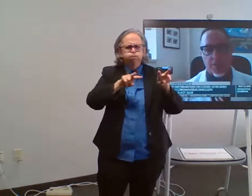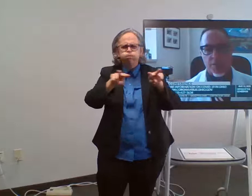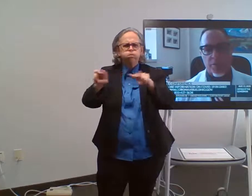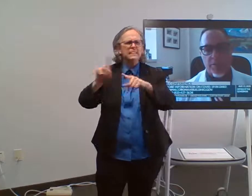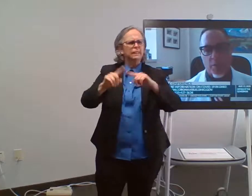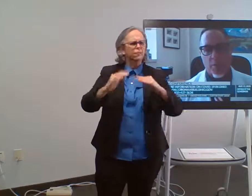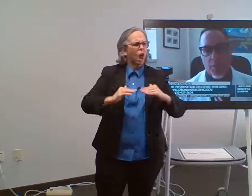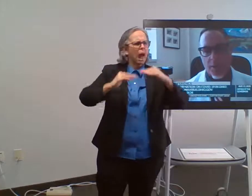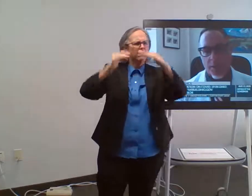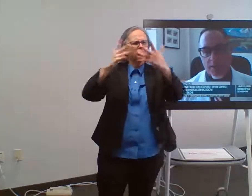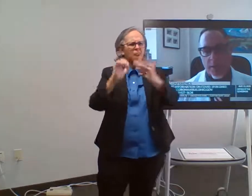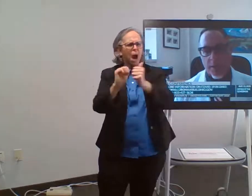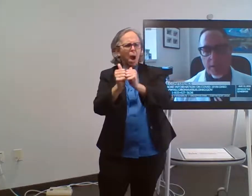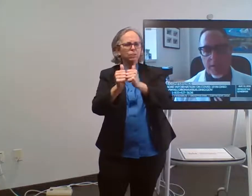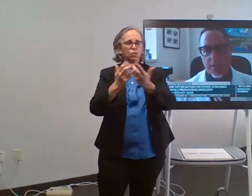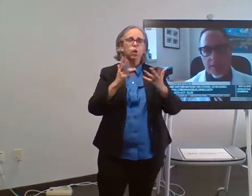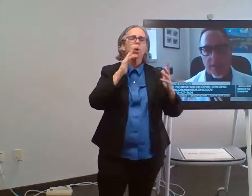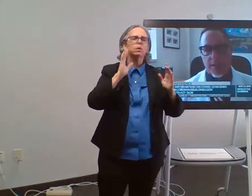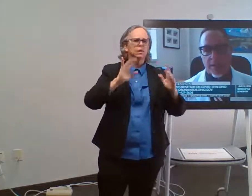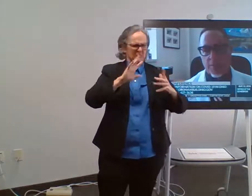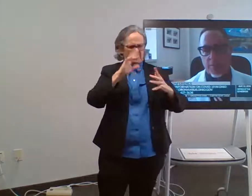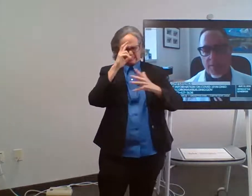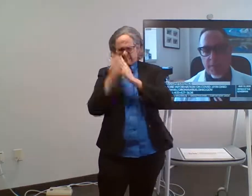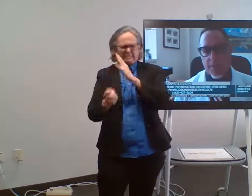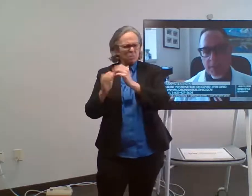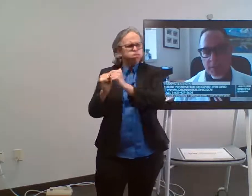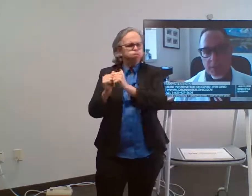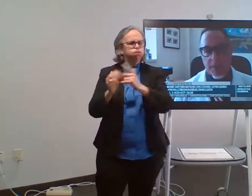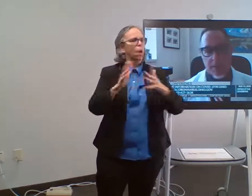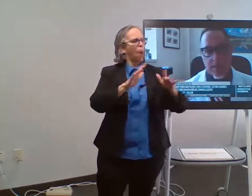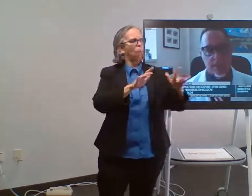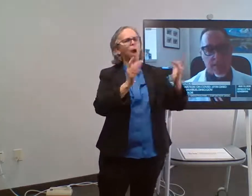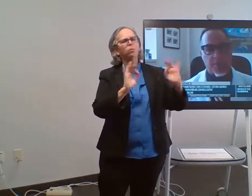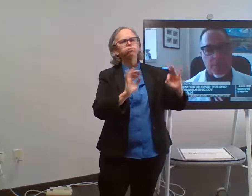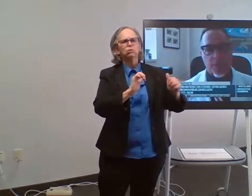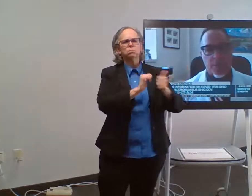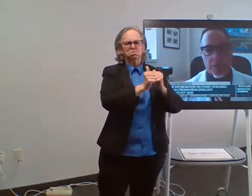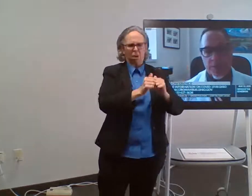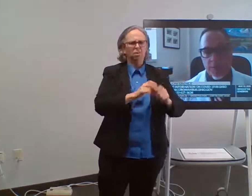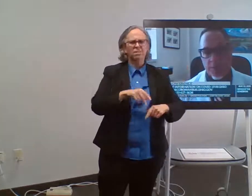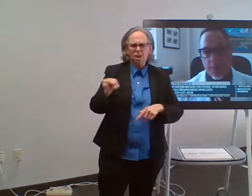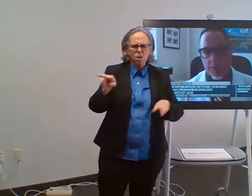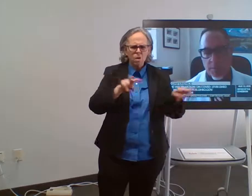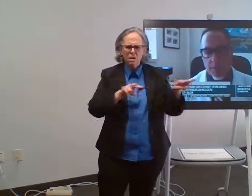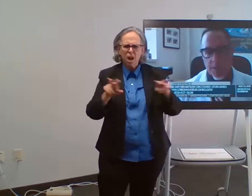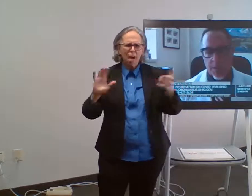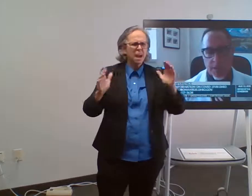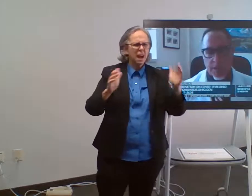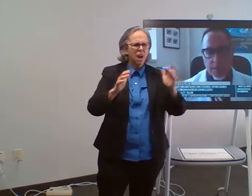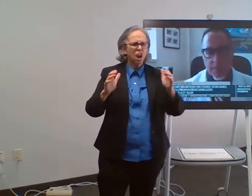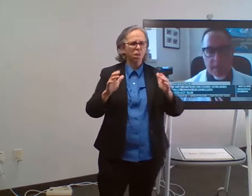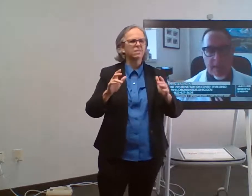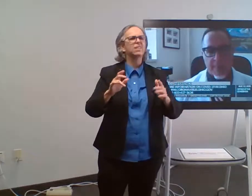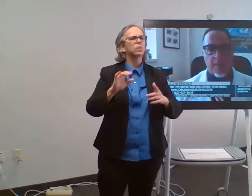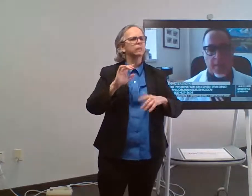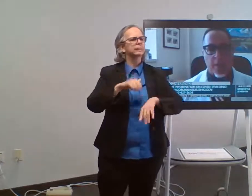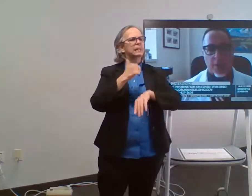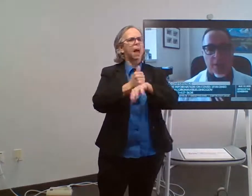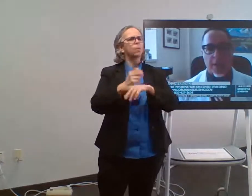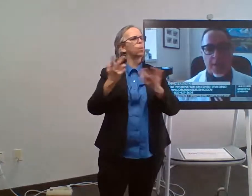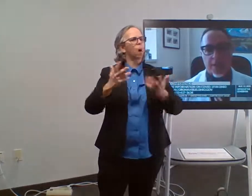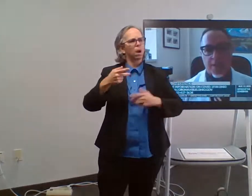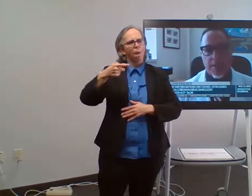and the concern for the heart. And we decided to do a very extensive protocol, as you mentioned. And we have